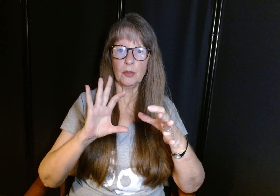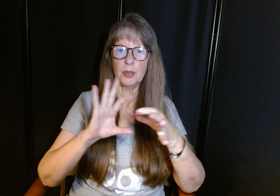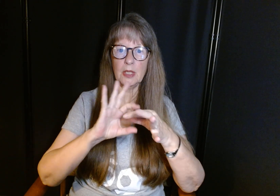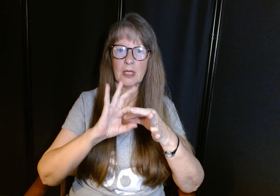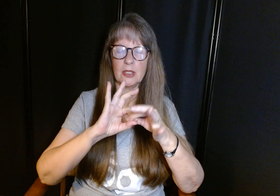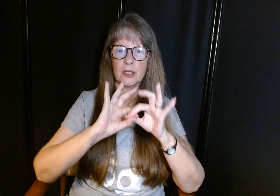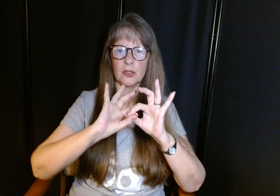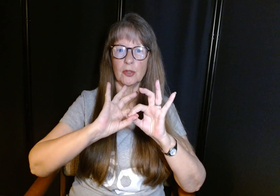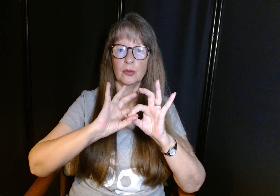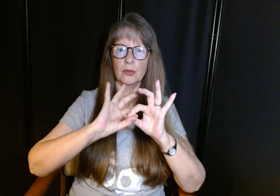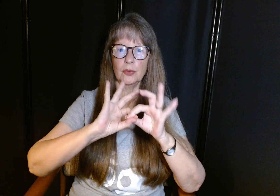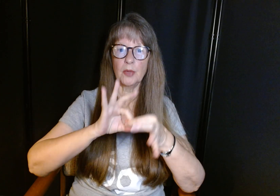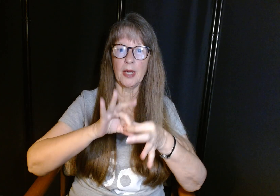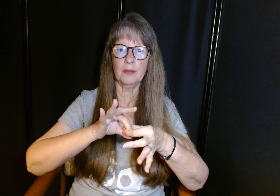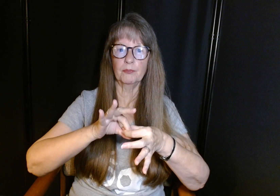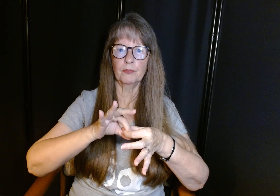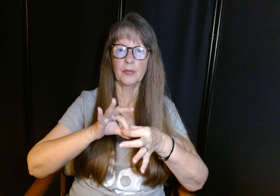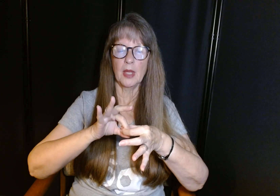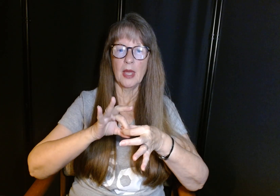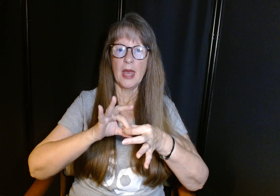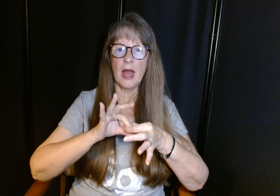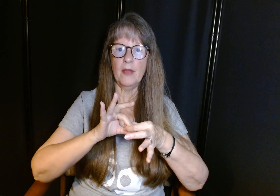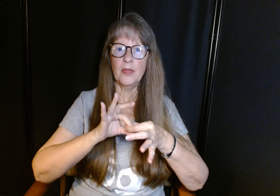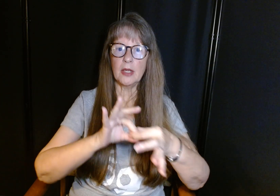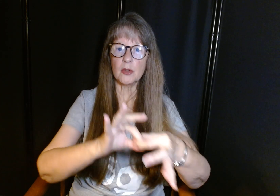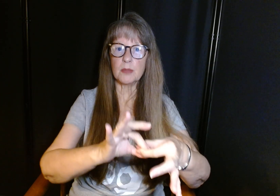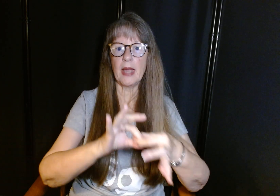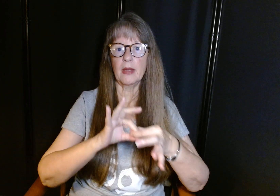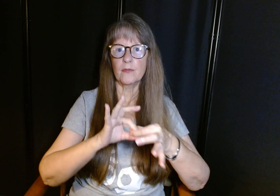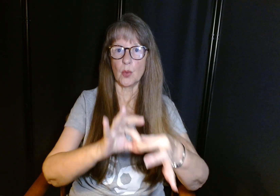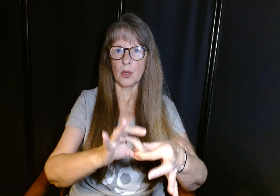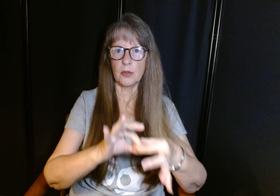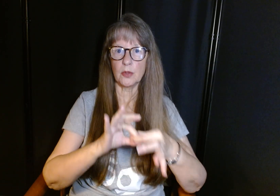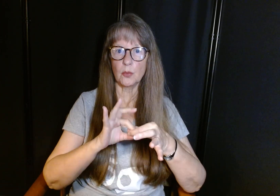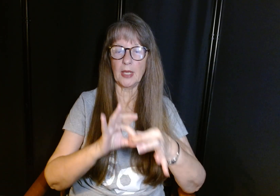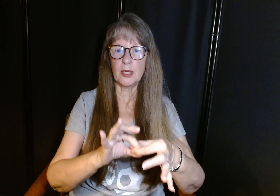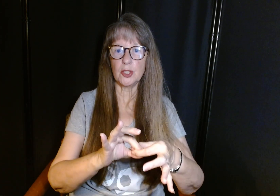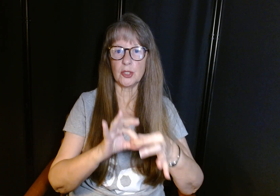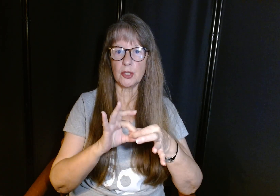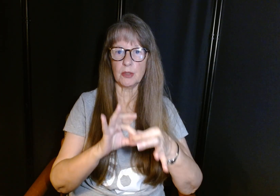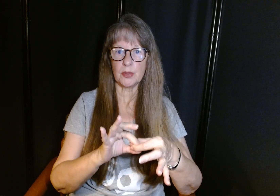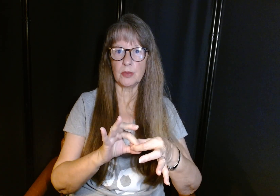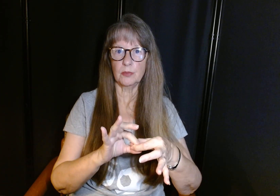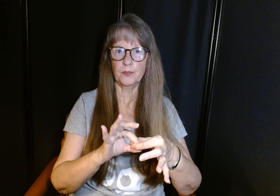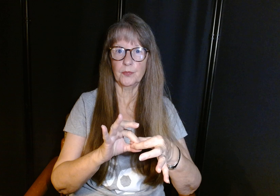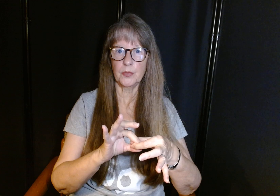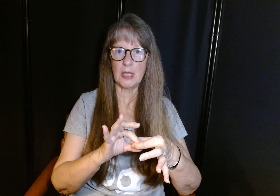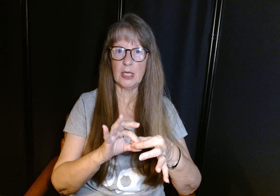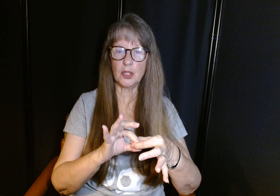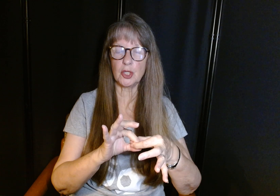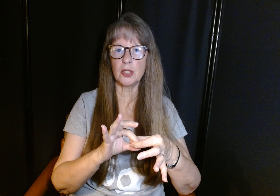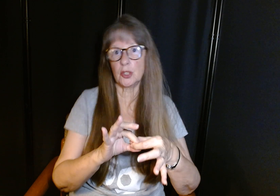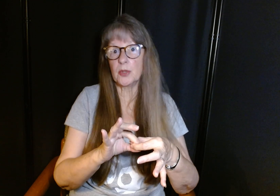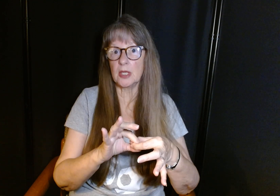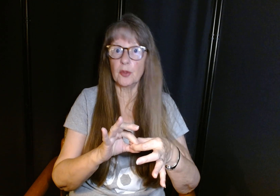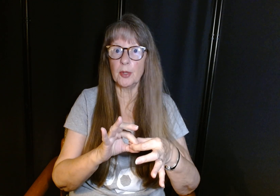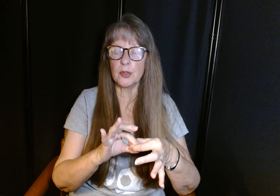put it, it's encircled, right? And then it goes back and forth. Relationships. And it's because it's with another person,